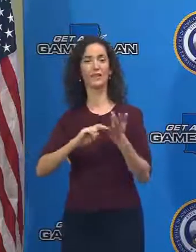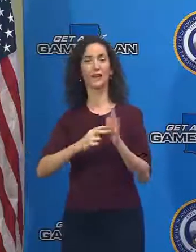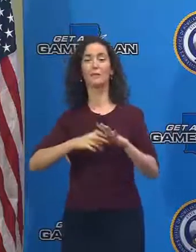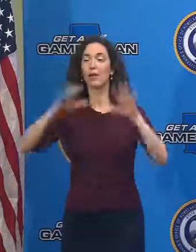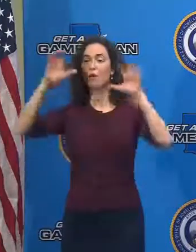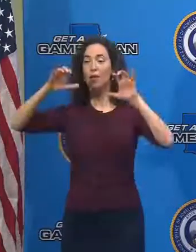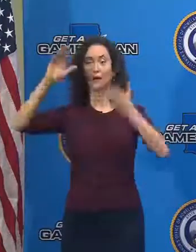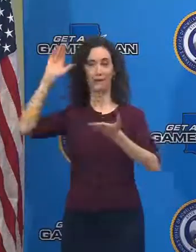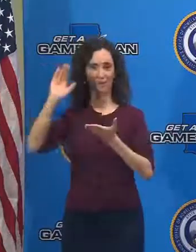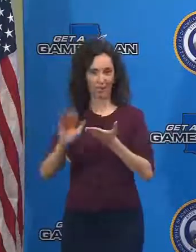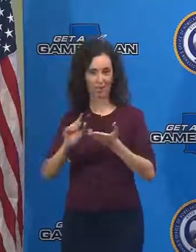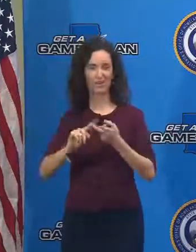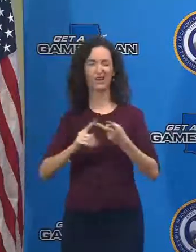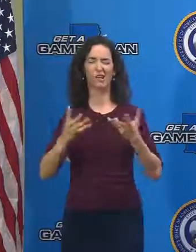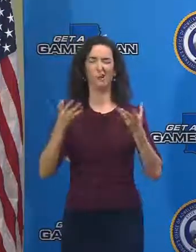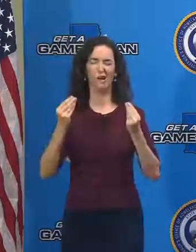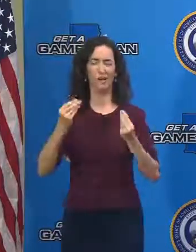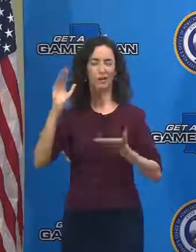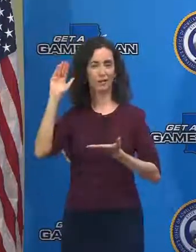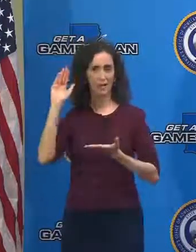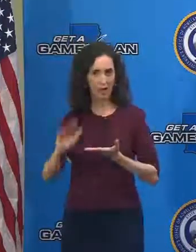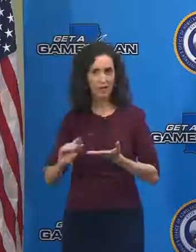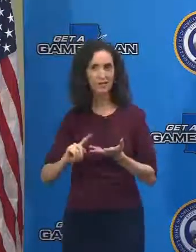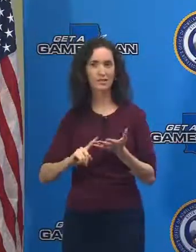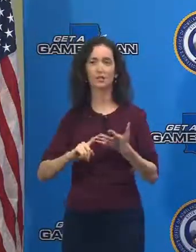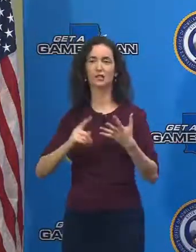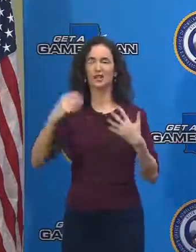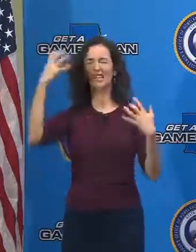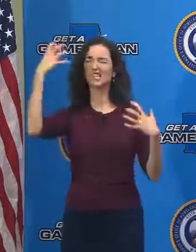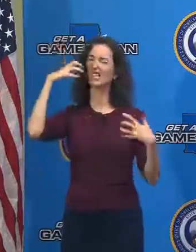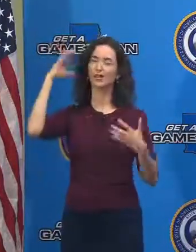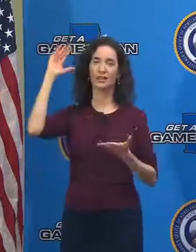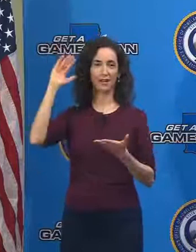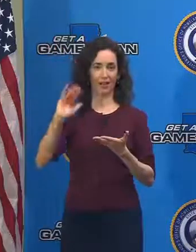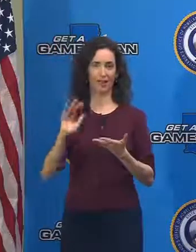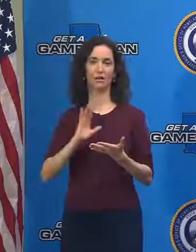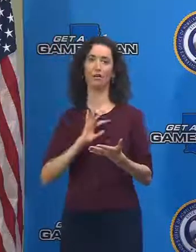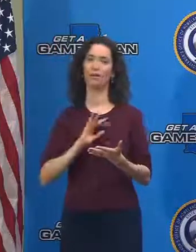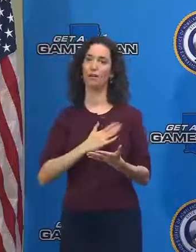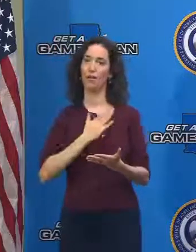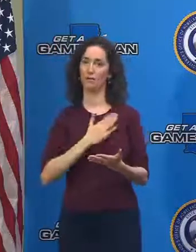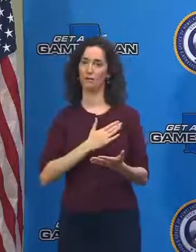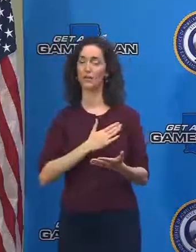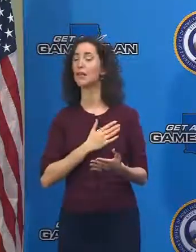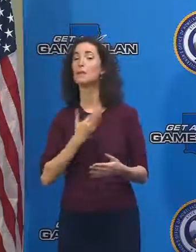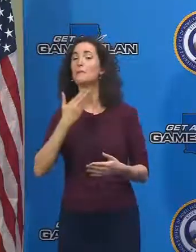that will be very welcome when it gets here. And that'll be especially true in the early morning